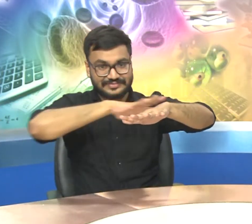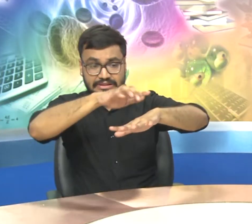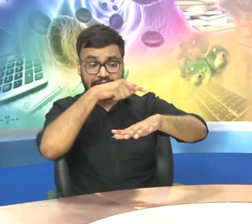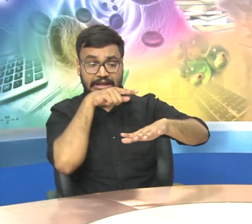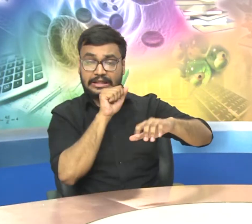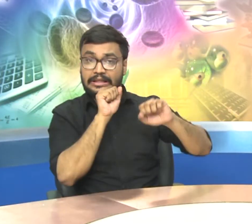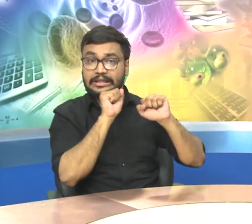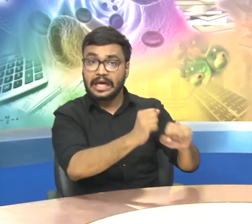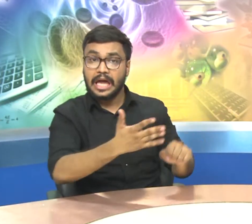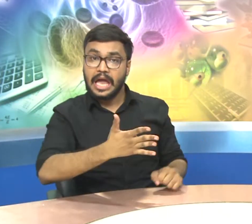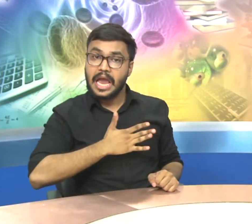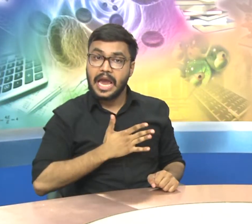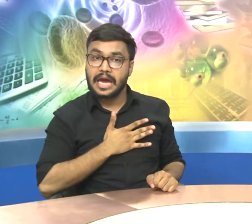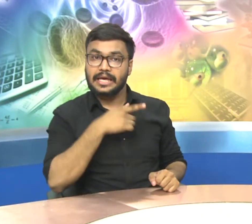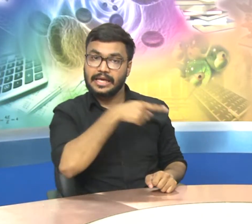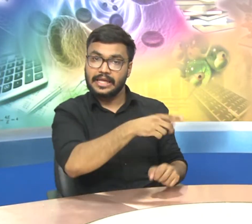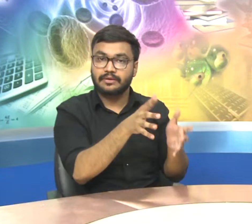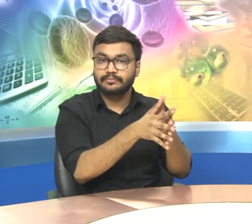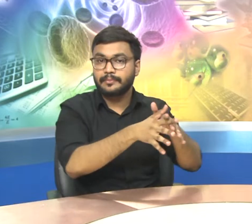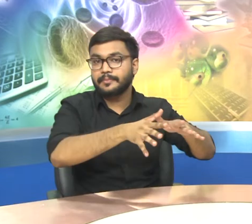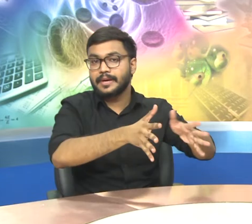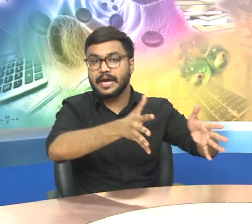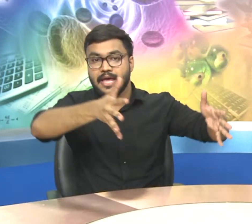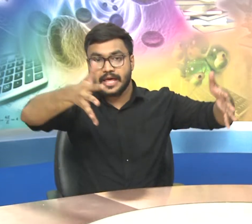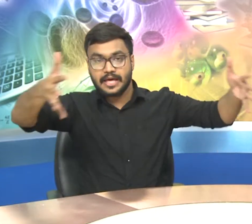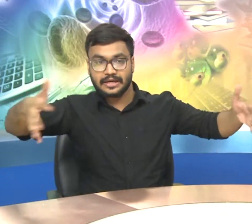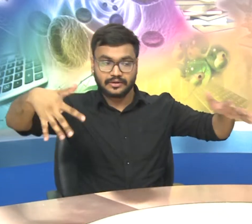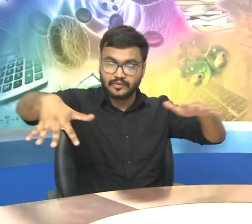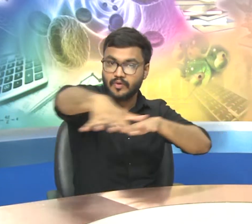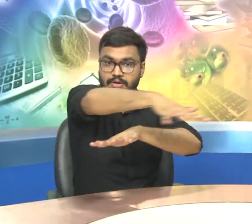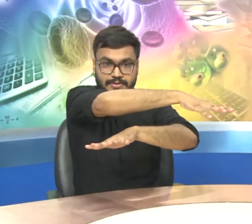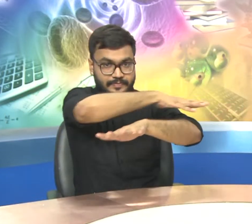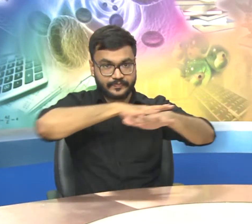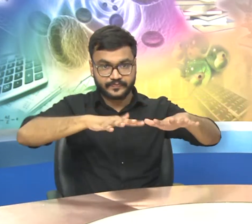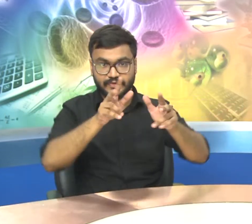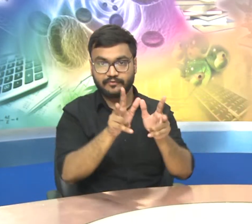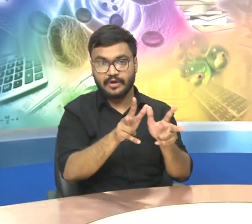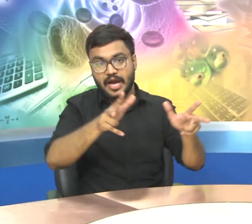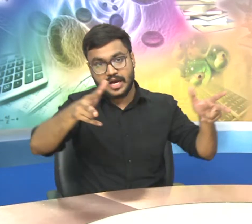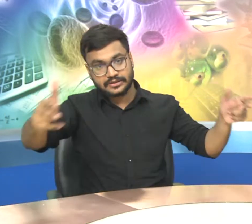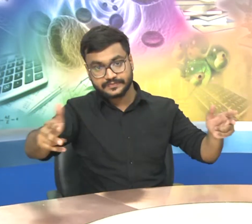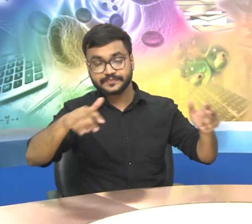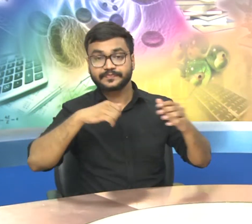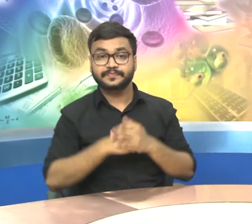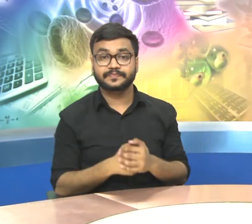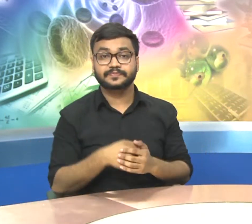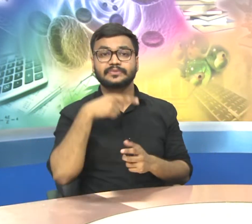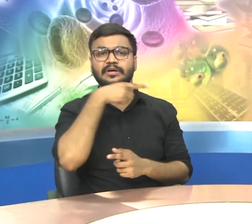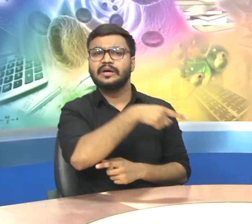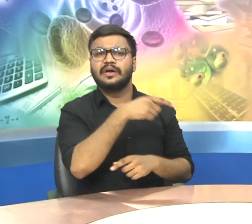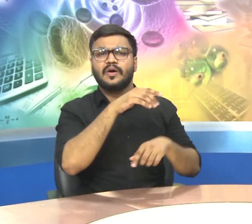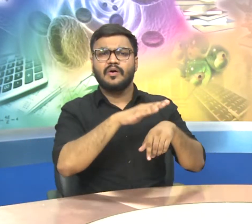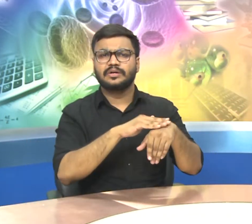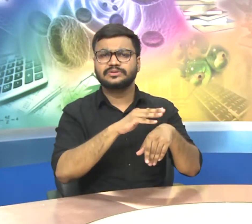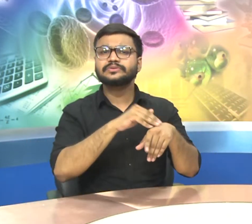phytoplankton. They are tiny green plants that float on the surface of the